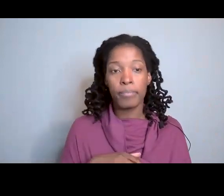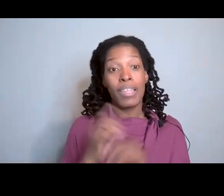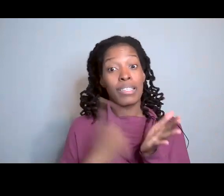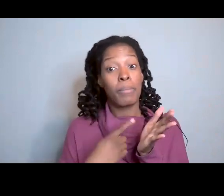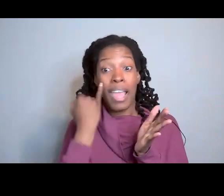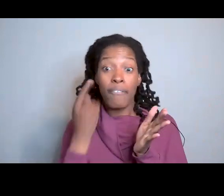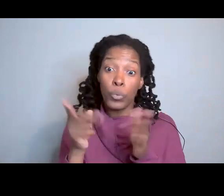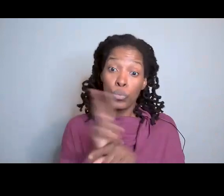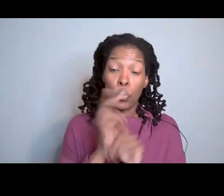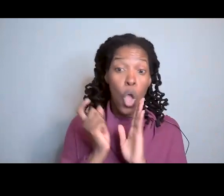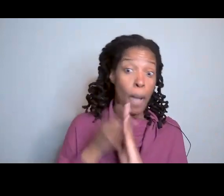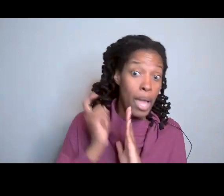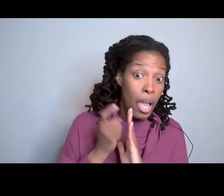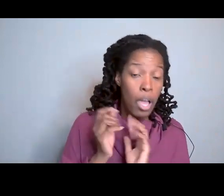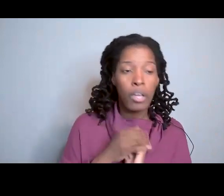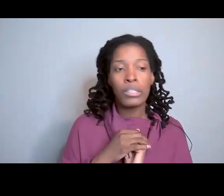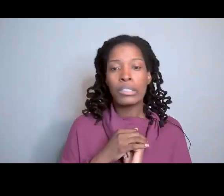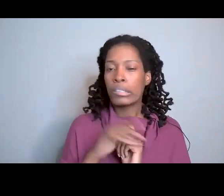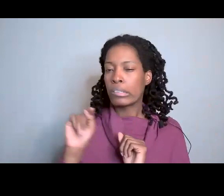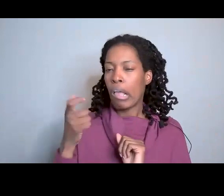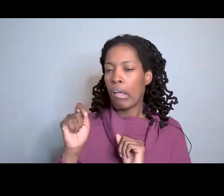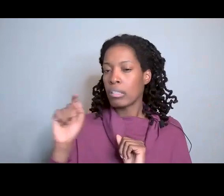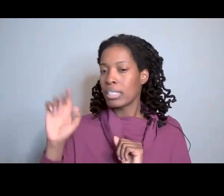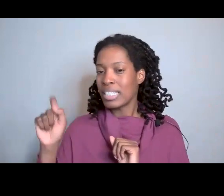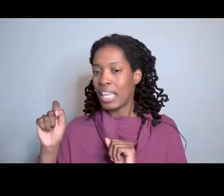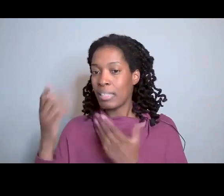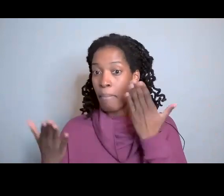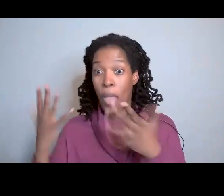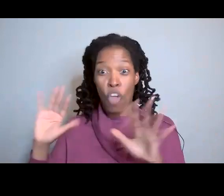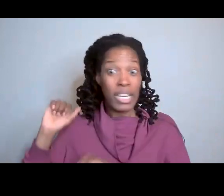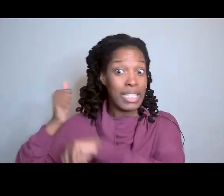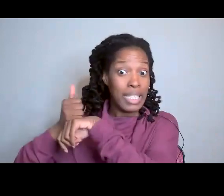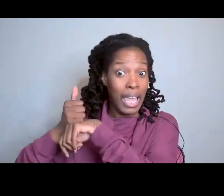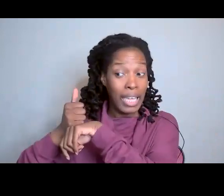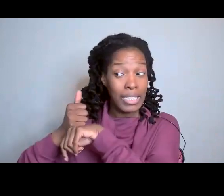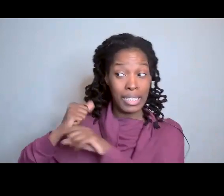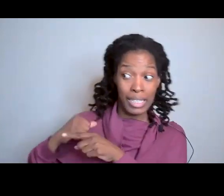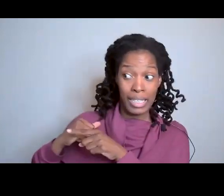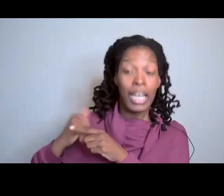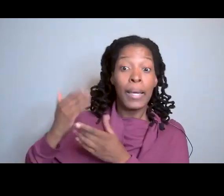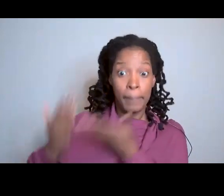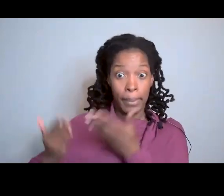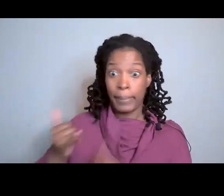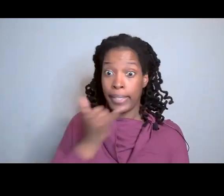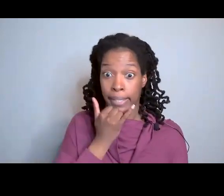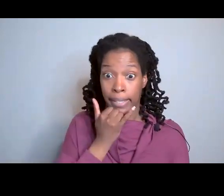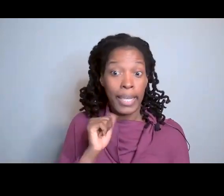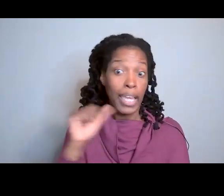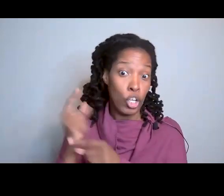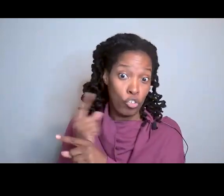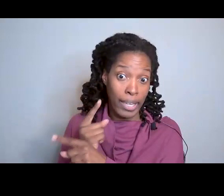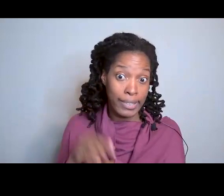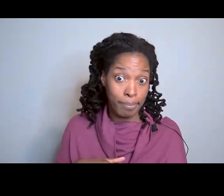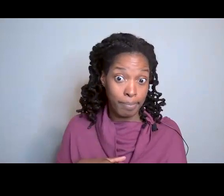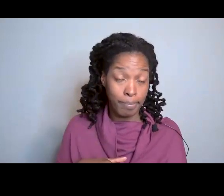automation, alternative text might already be set there and might be incorrect. Any decorative